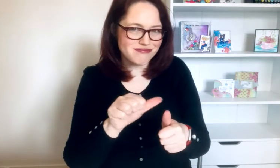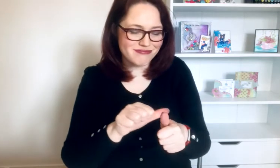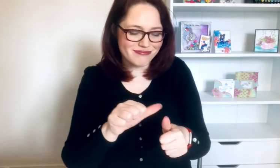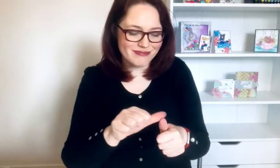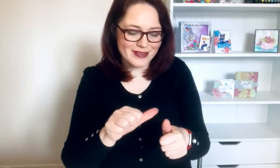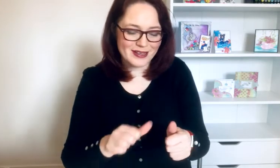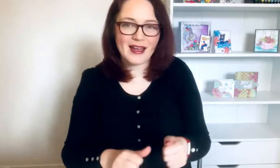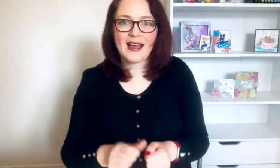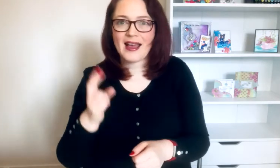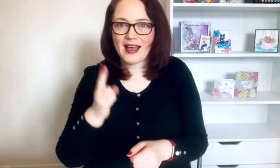And it makes it look better.